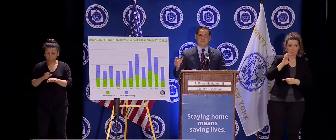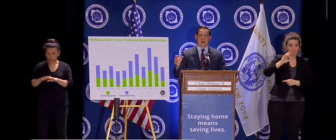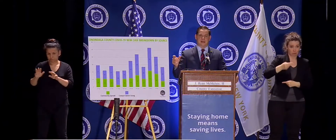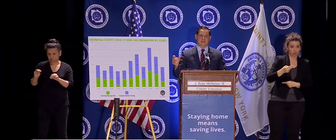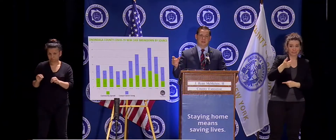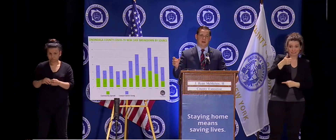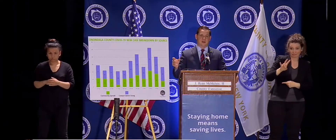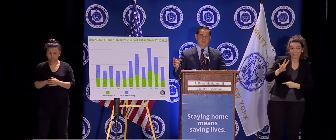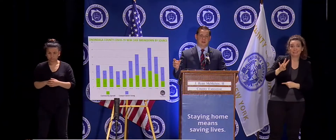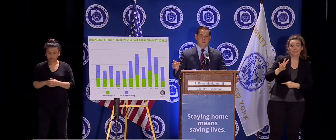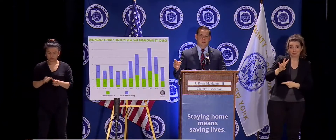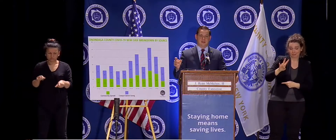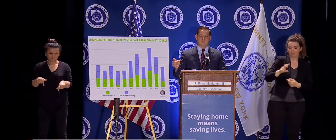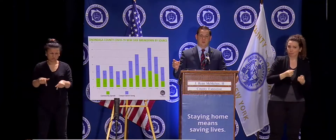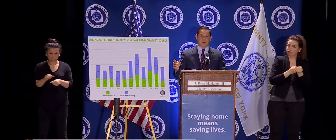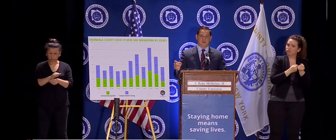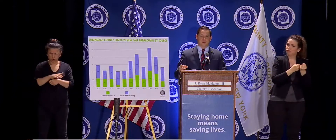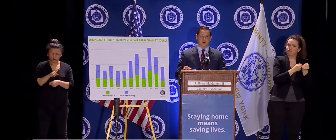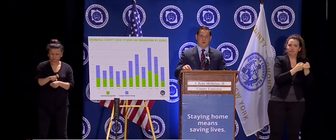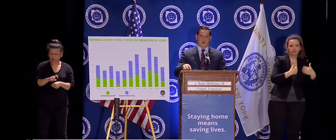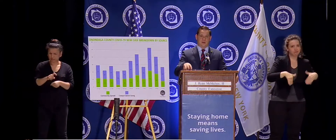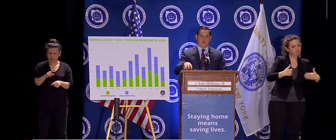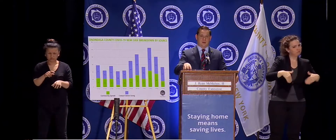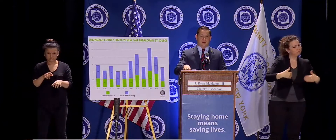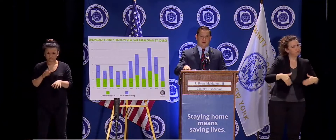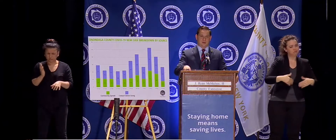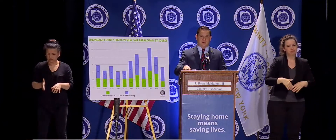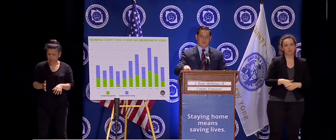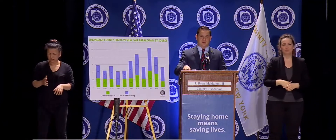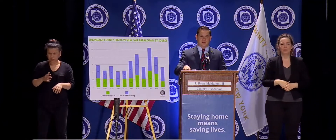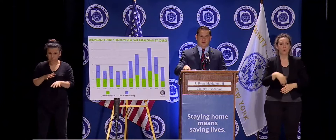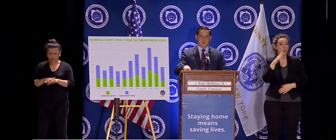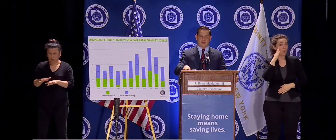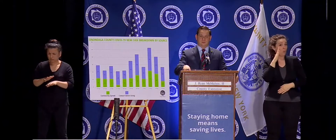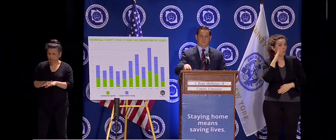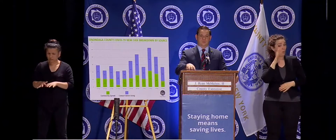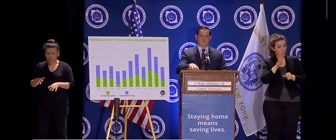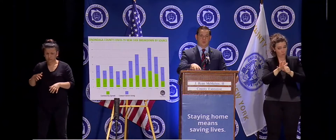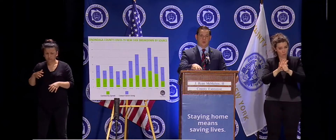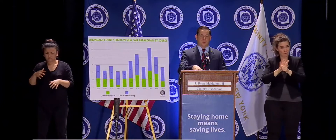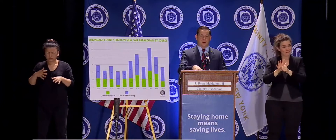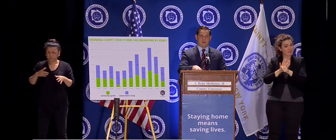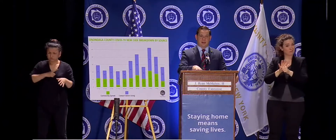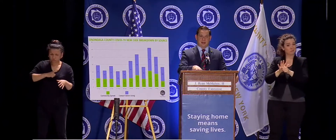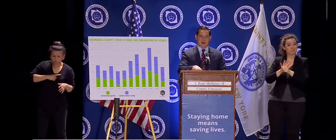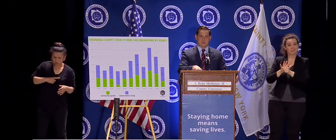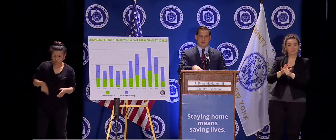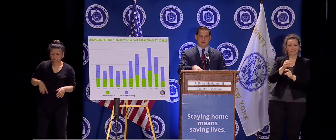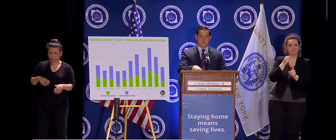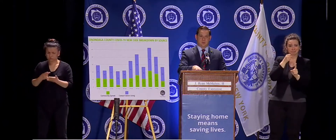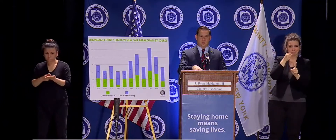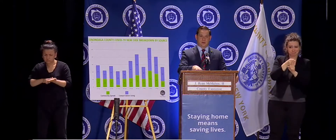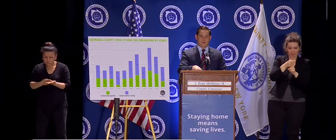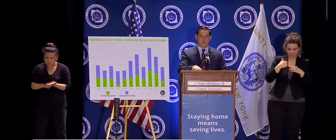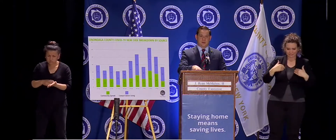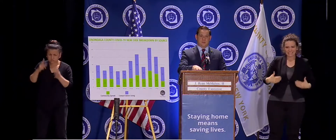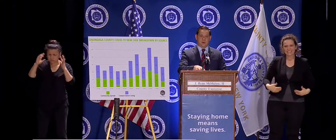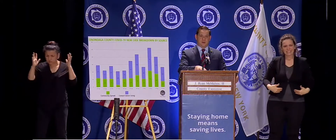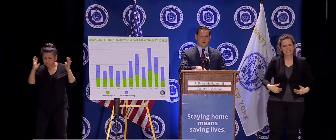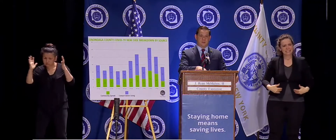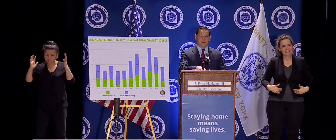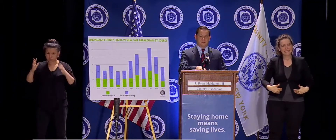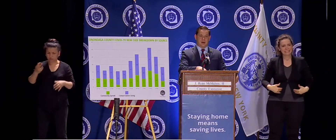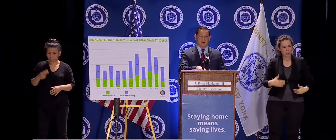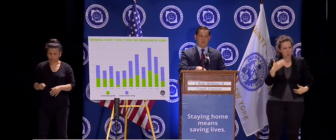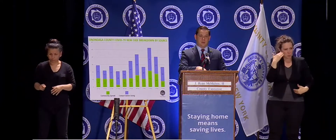pandemic is impacting us in different ways. We know about the physical threat, we know about the economic ruin, but